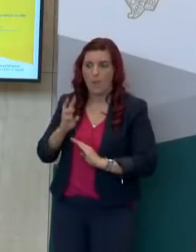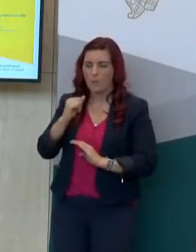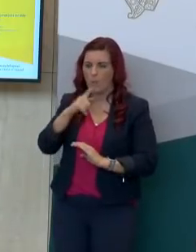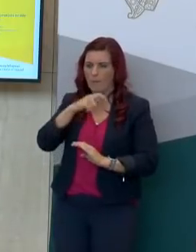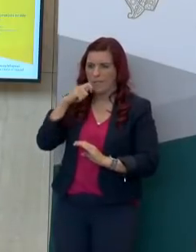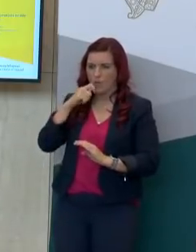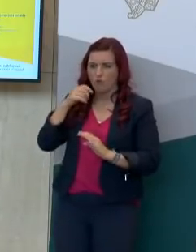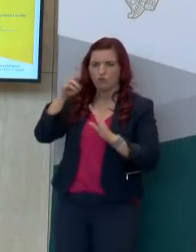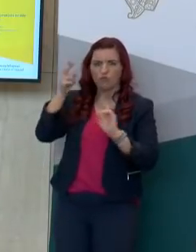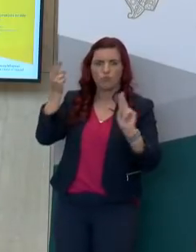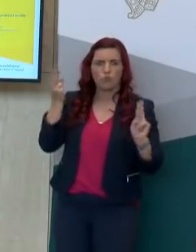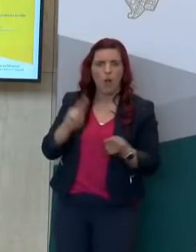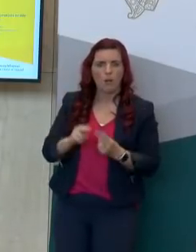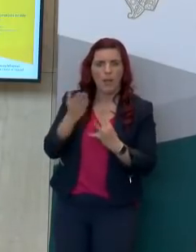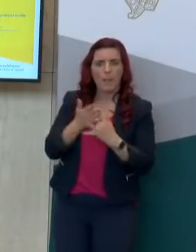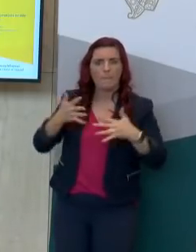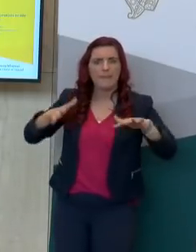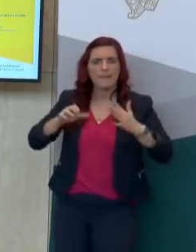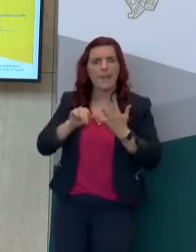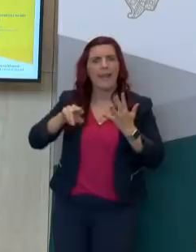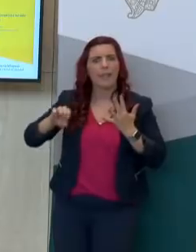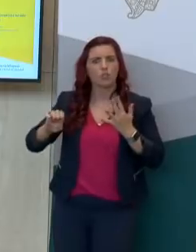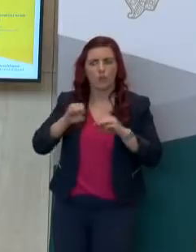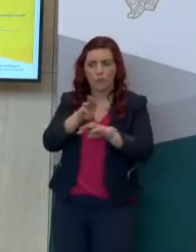age of people who've